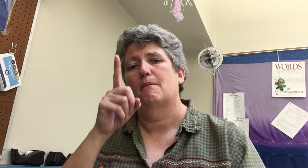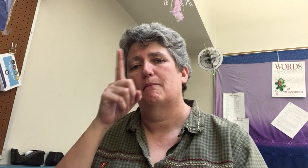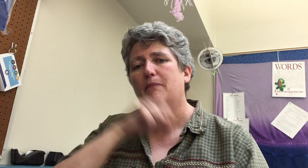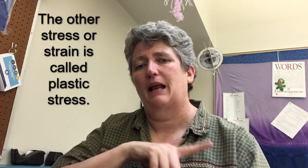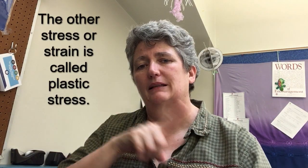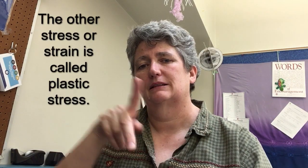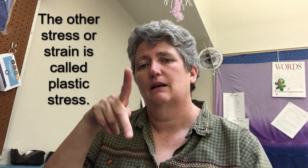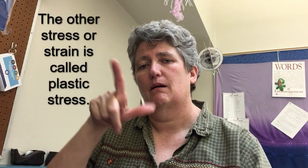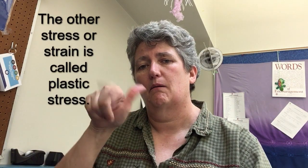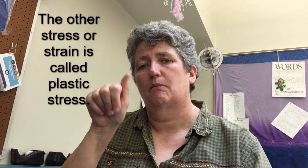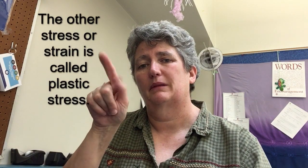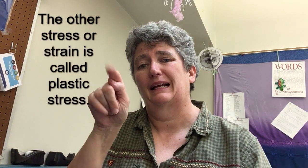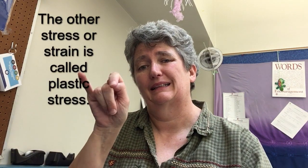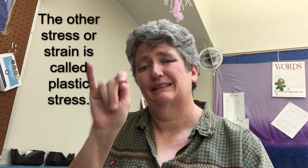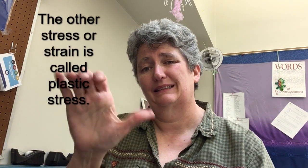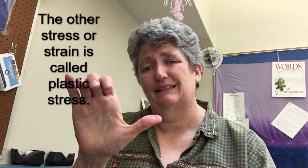And the other one is called plastic